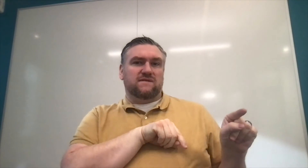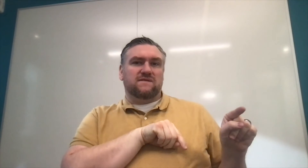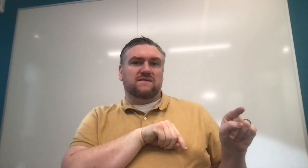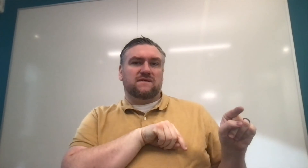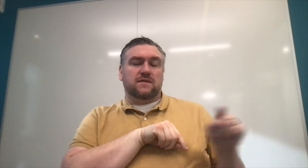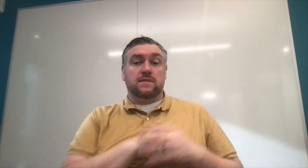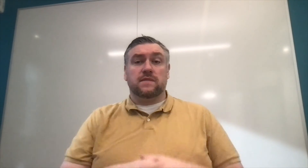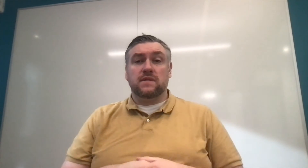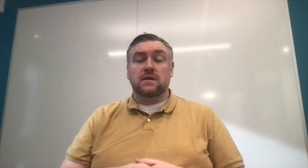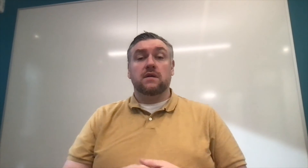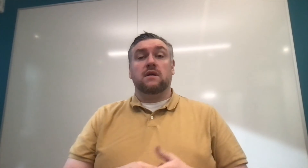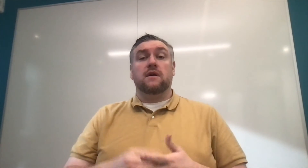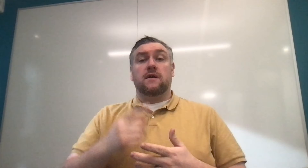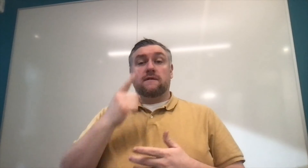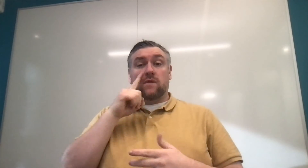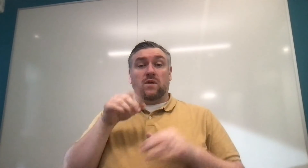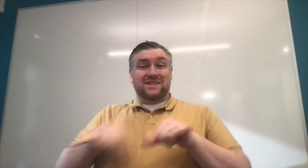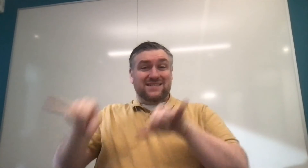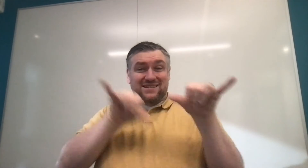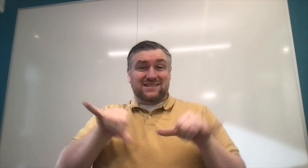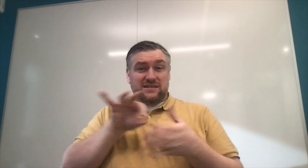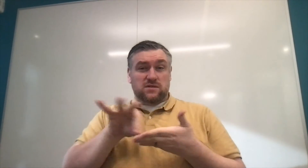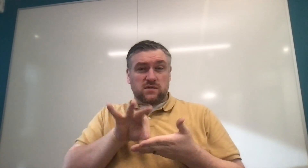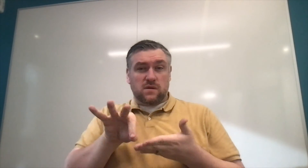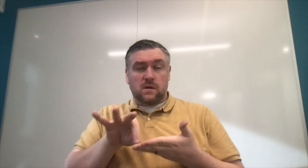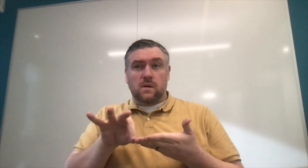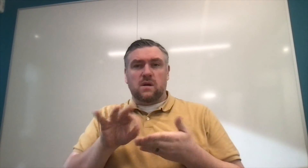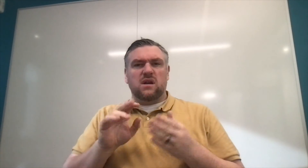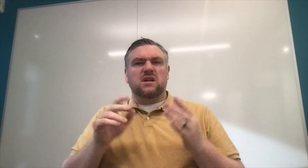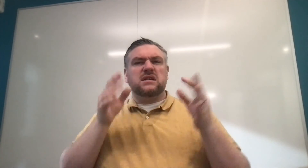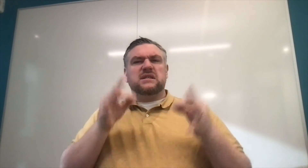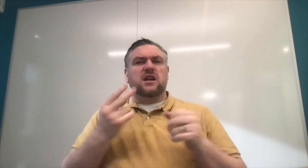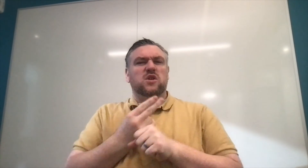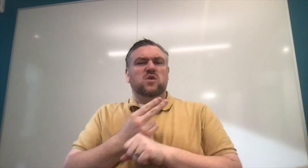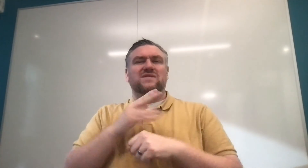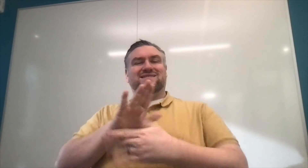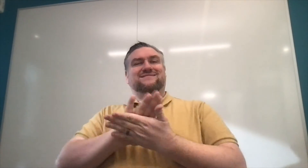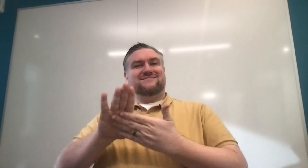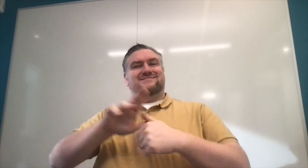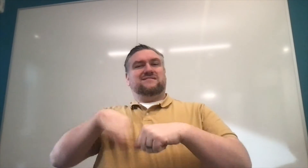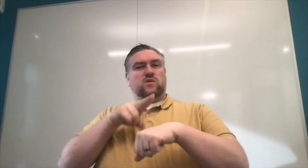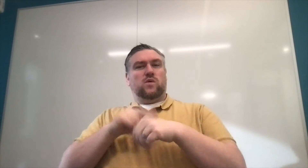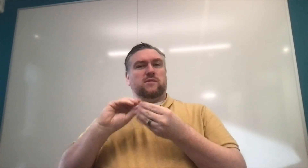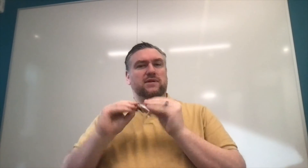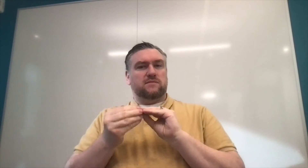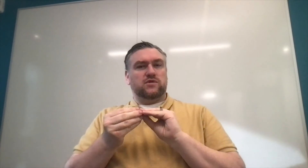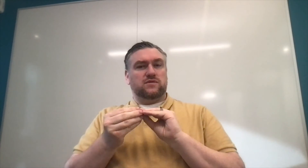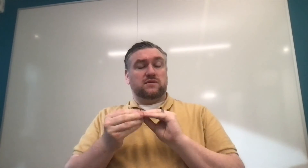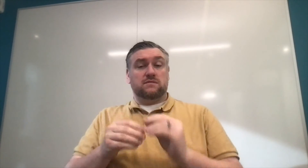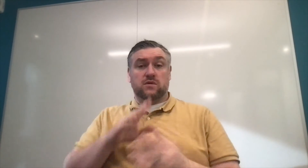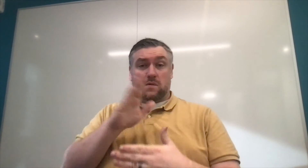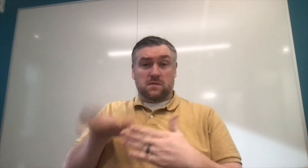where an IEP becomes involved. For a standard score, we've decided to use a nice normal